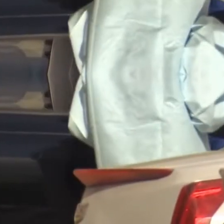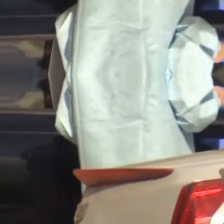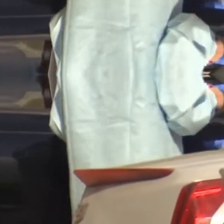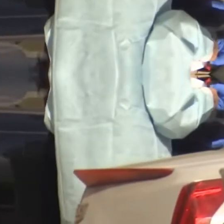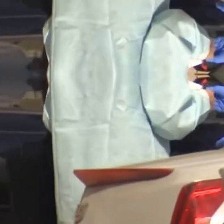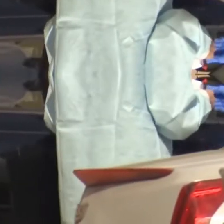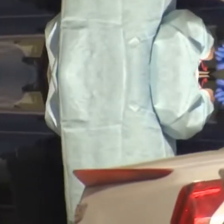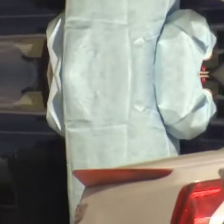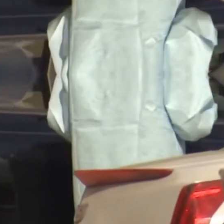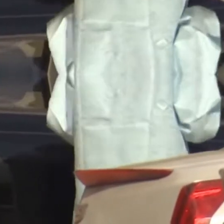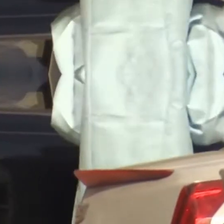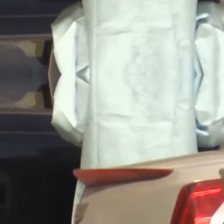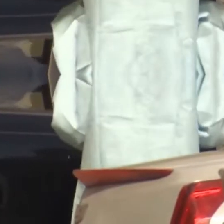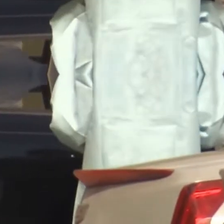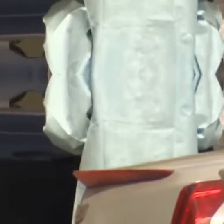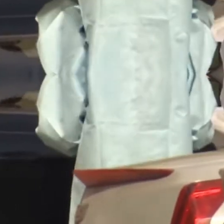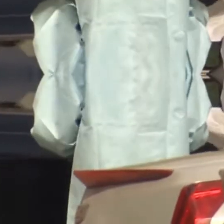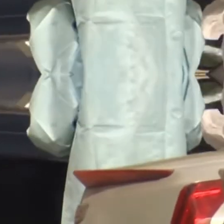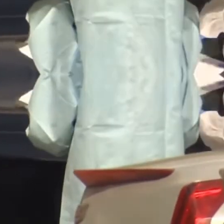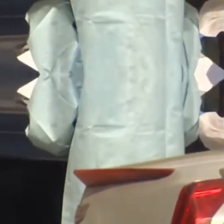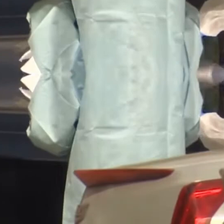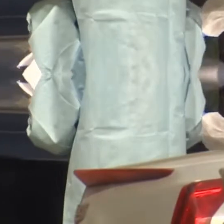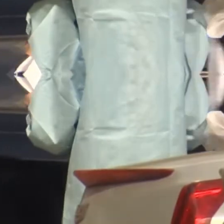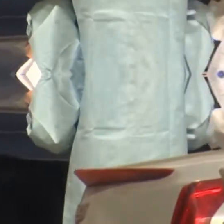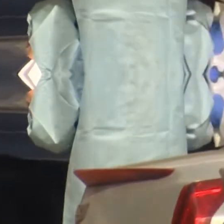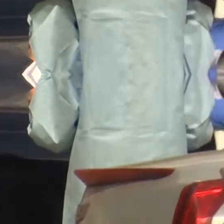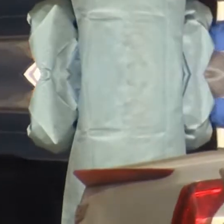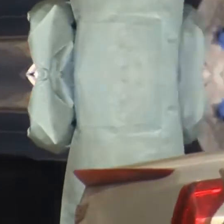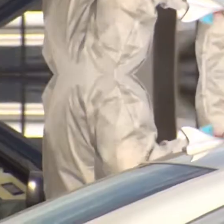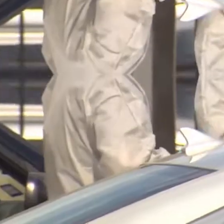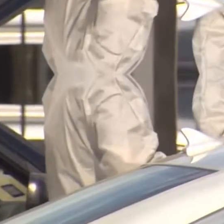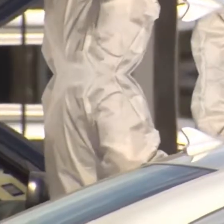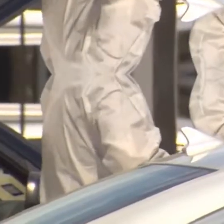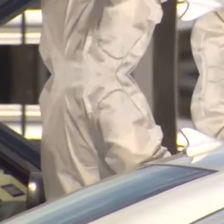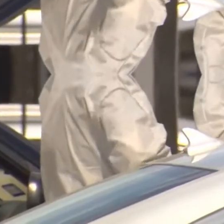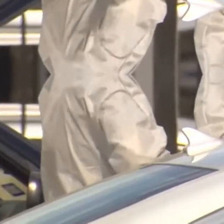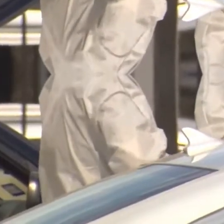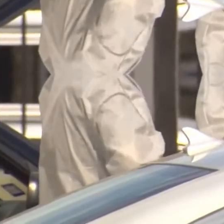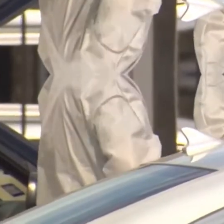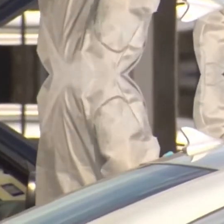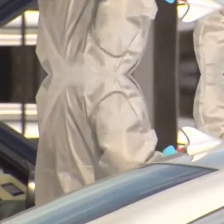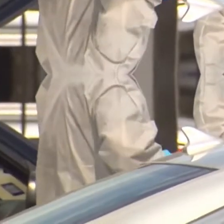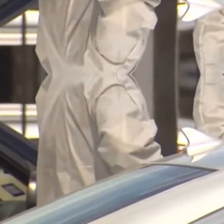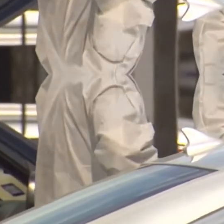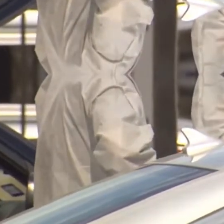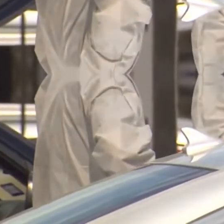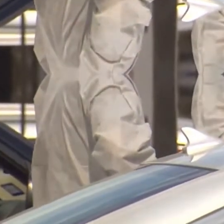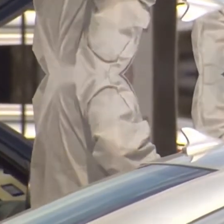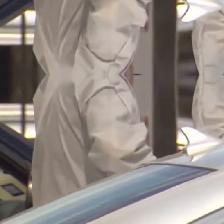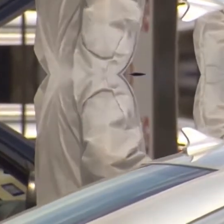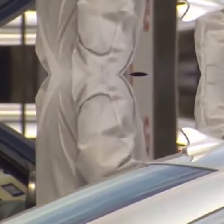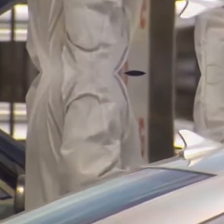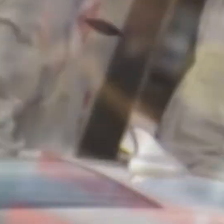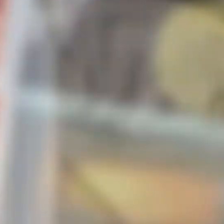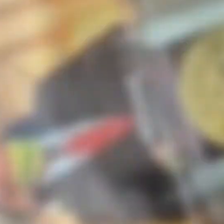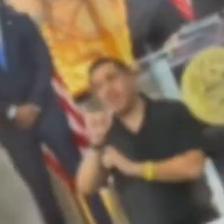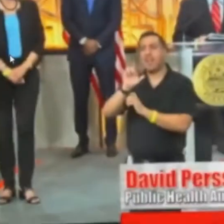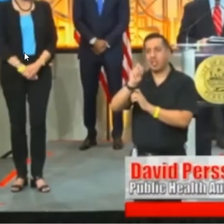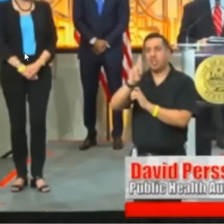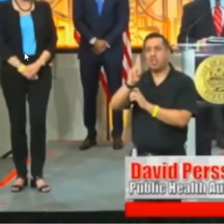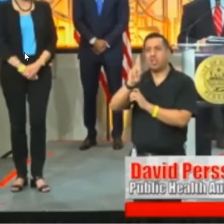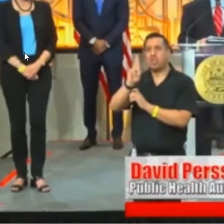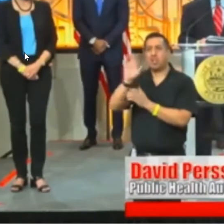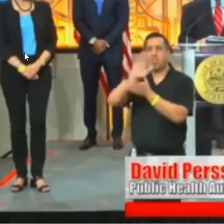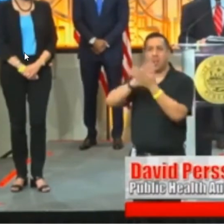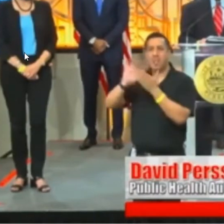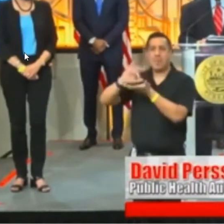the city's free testing sites to see if you're currently infected with COVID-19. Yeah, that's going to be a negative. Of